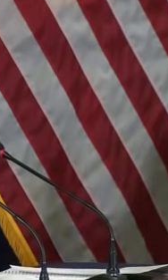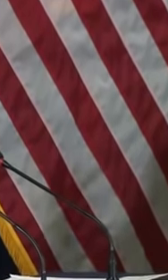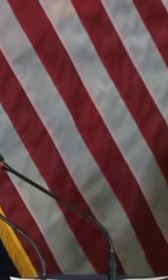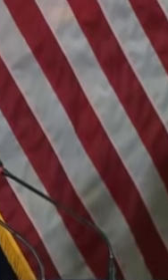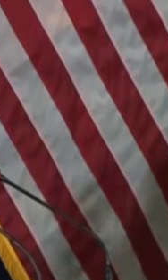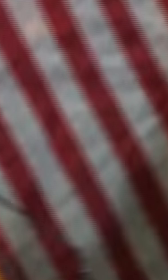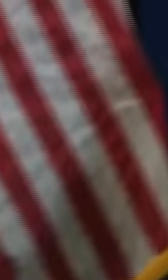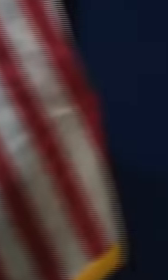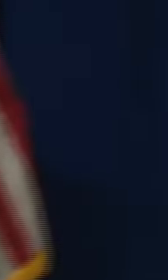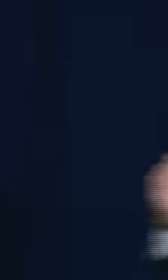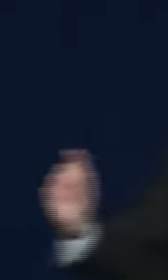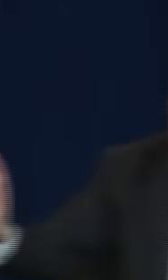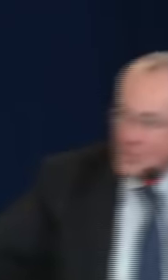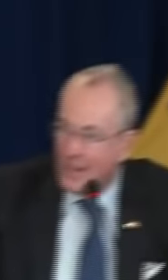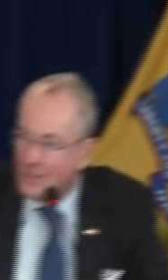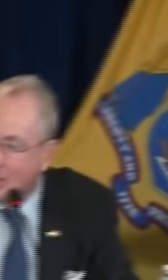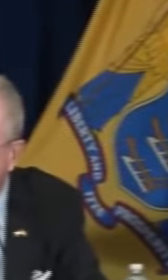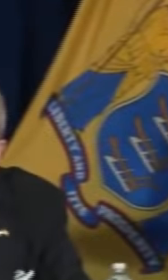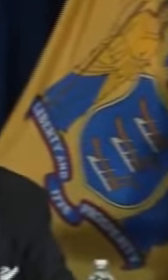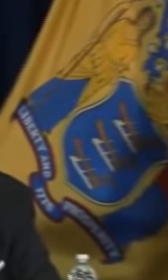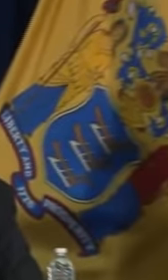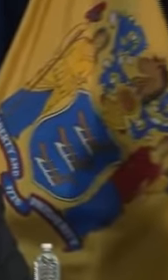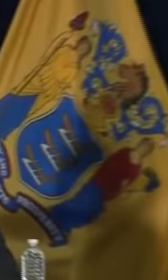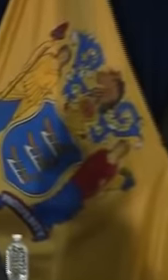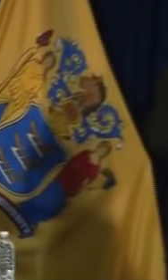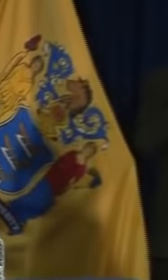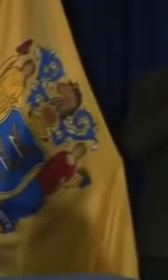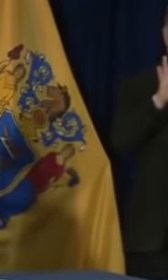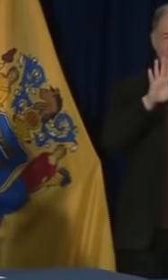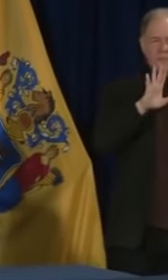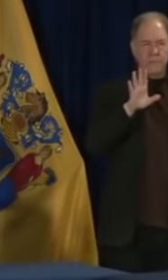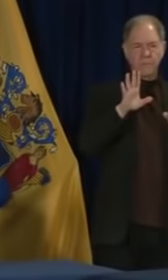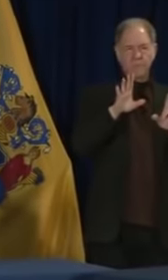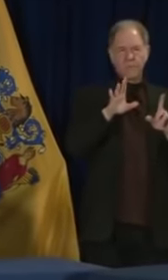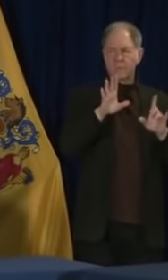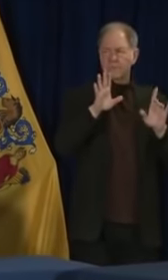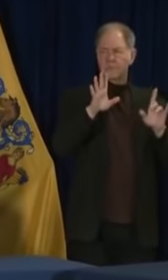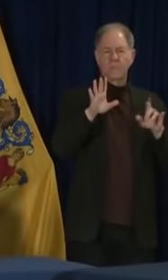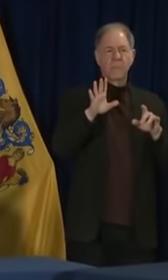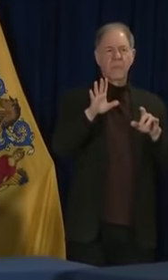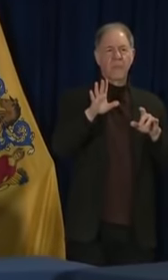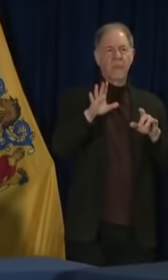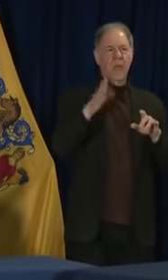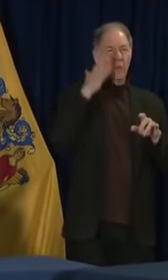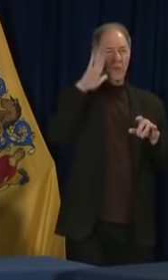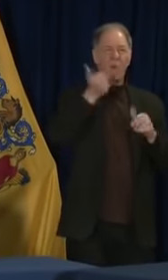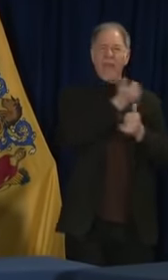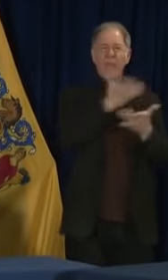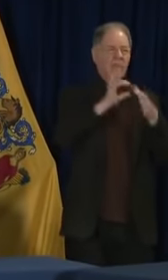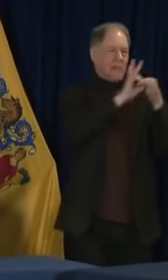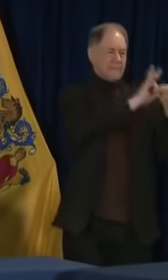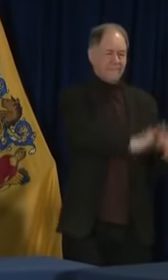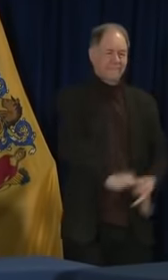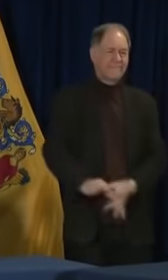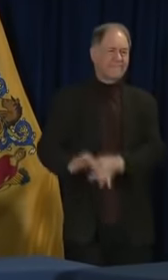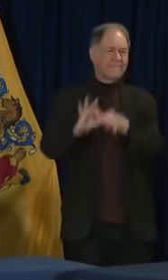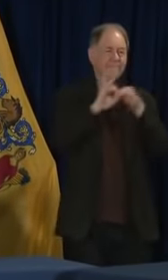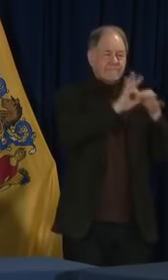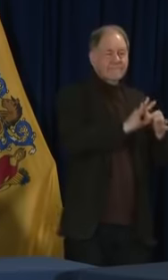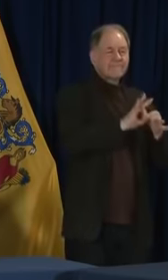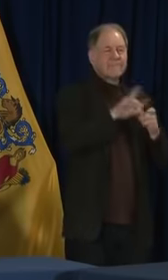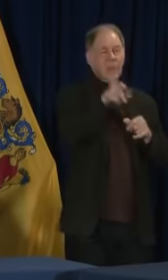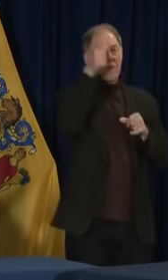health warning I have to read from the side of the cigarette pack, but before I do, the hip bone's connected to the thigh bone here. So